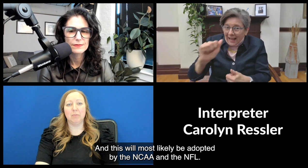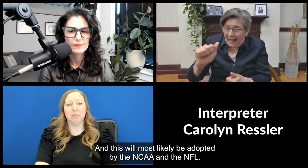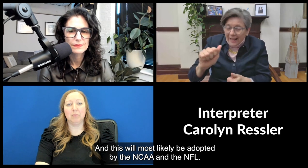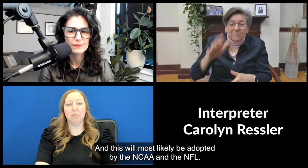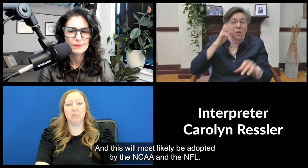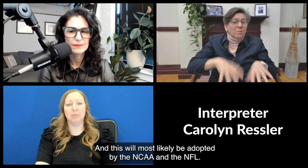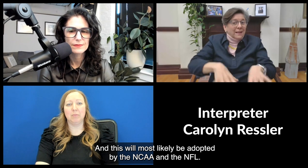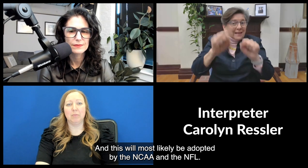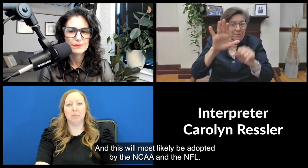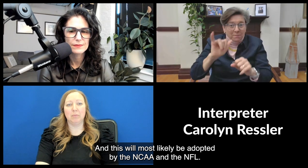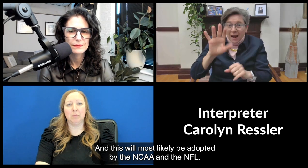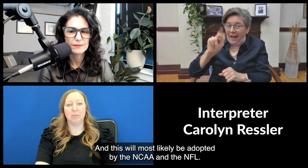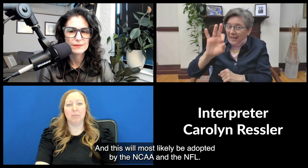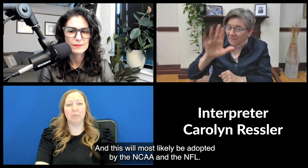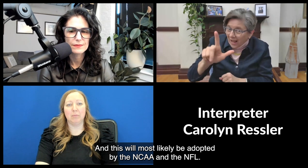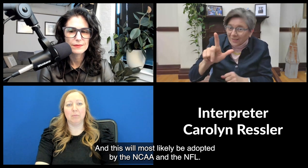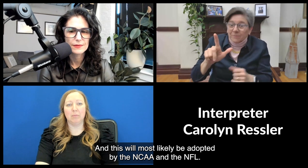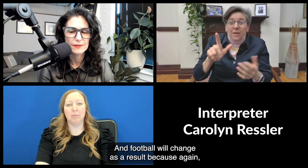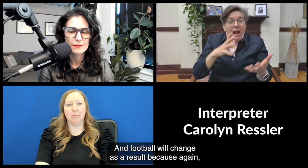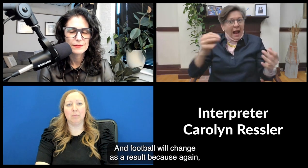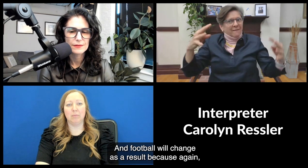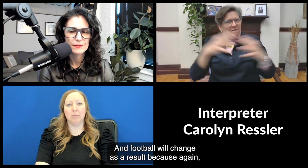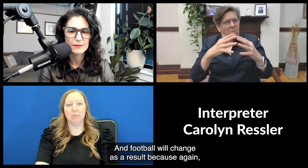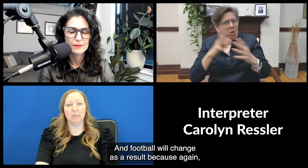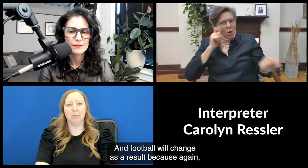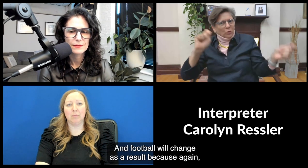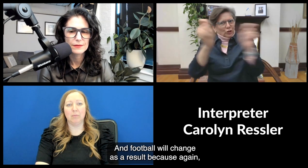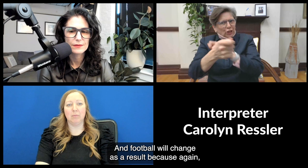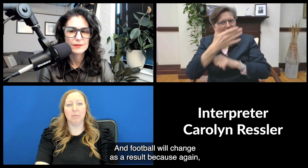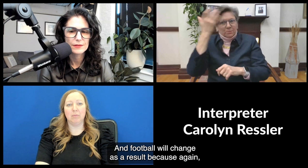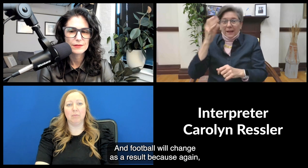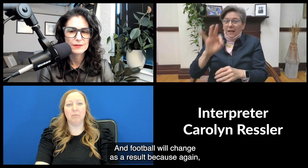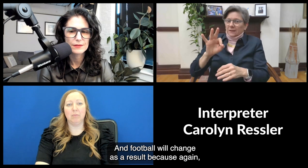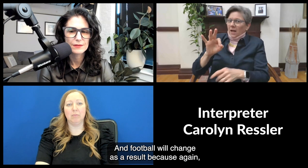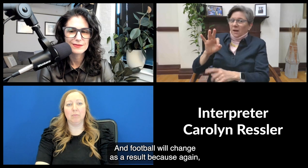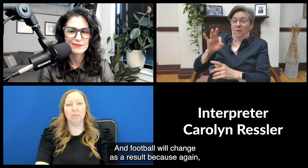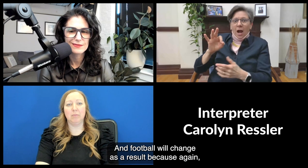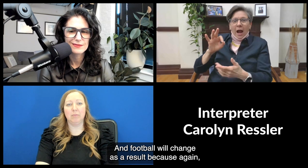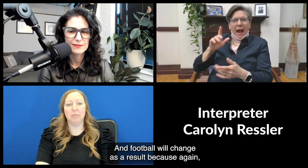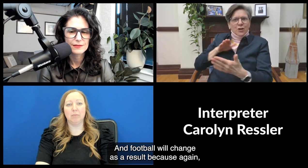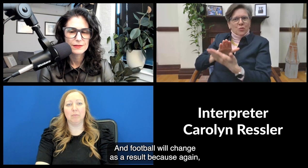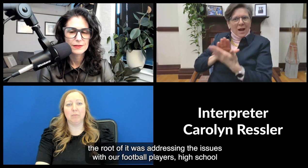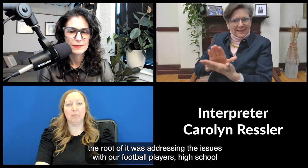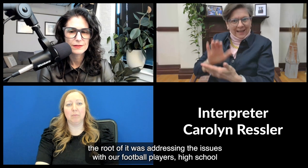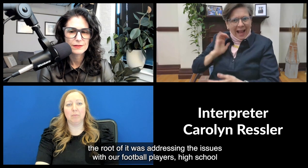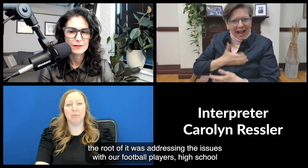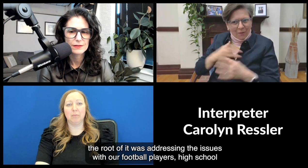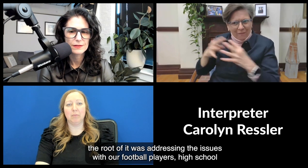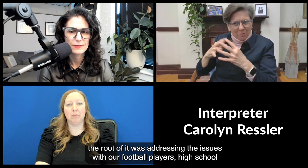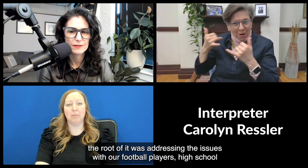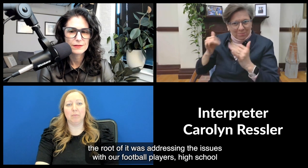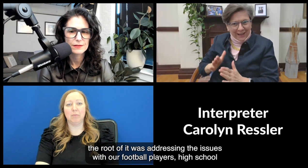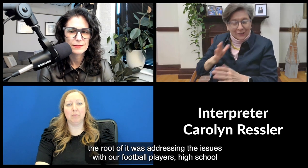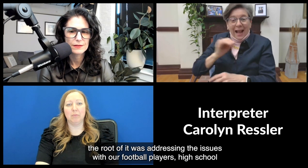this will most likely be adopted by the NCAA, by the NFL, and football will change as a result. Because